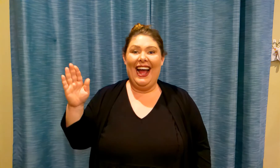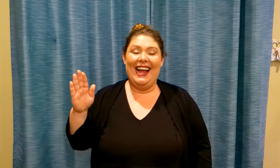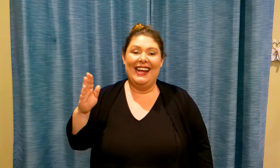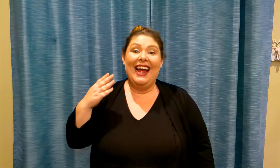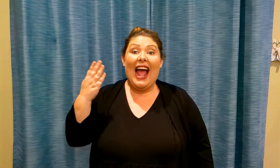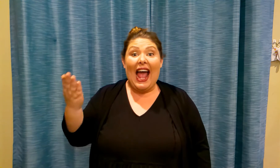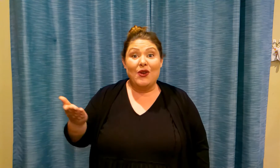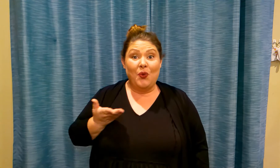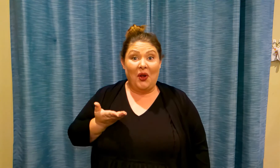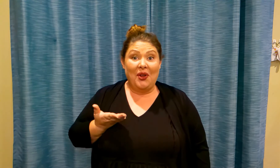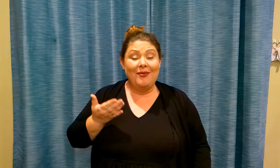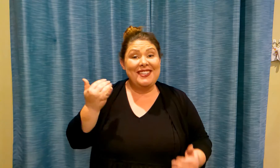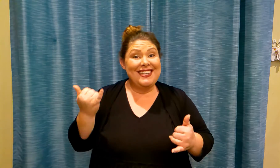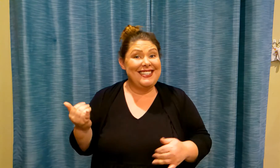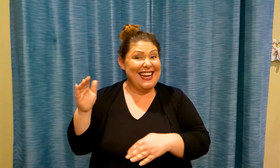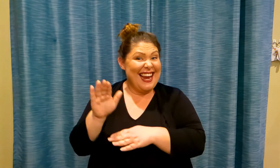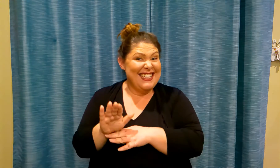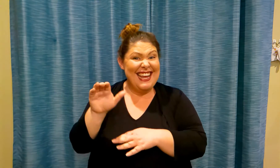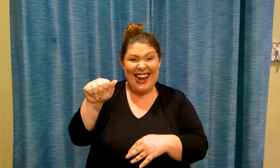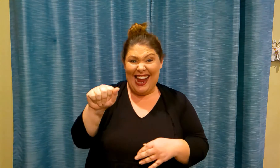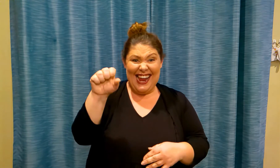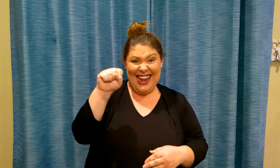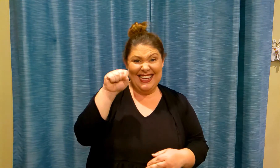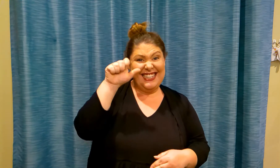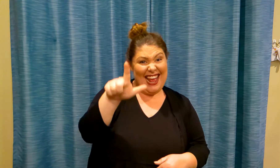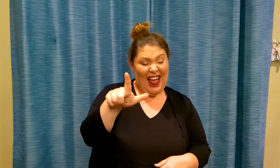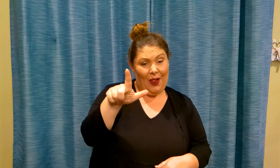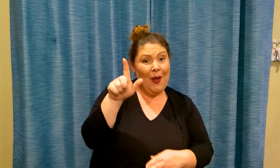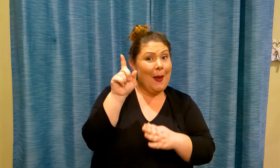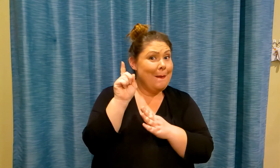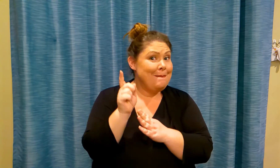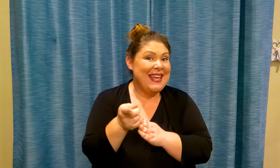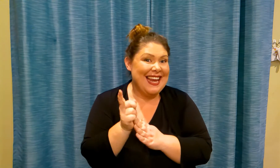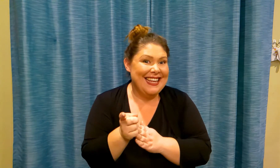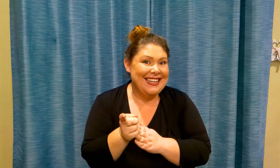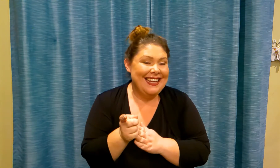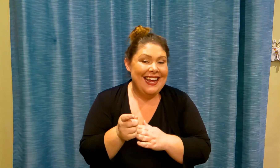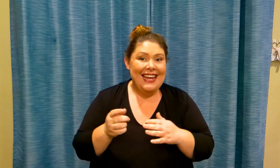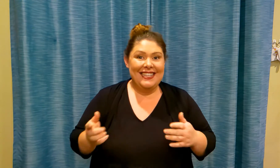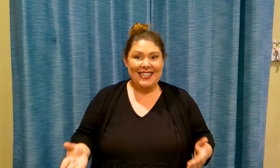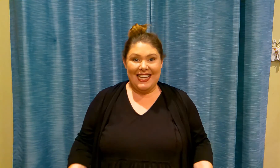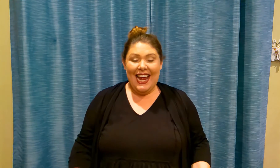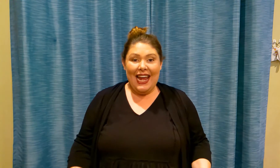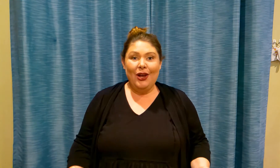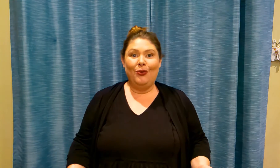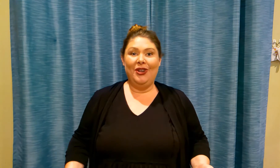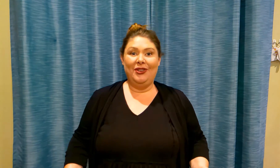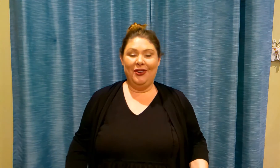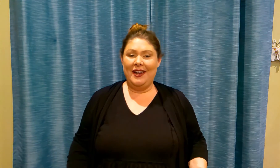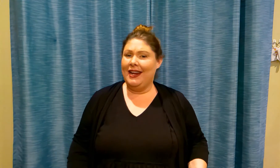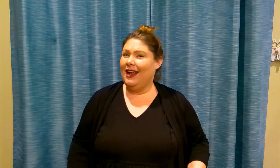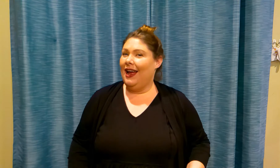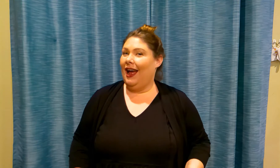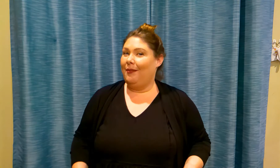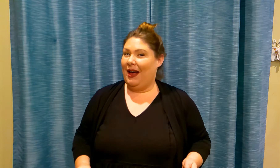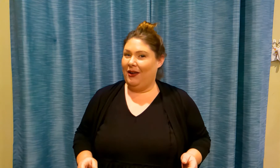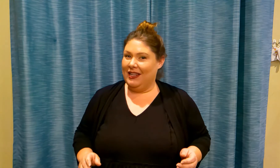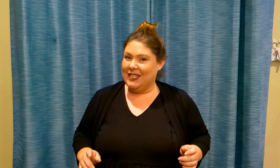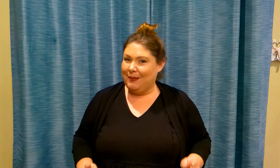Hi, and welcome to today's ASL Minute. Today, we're learning about a